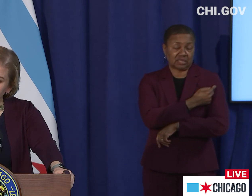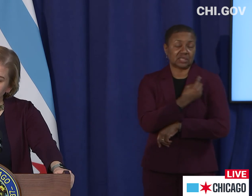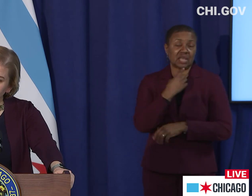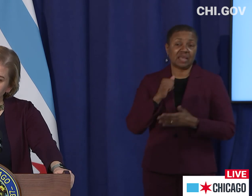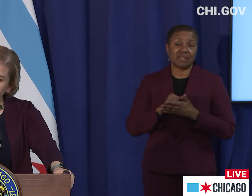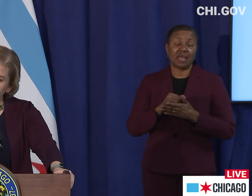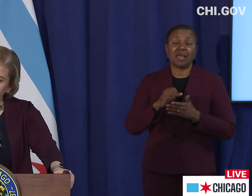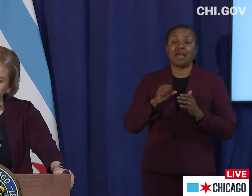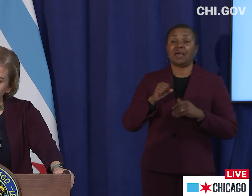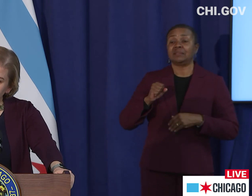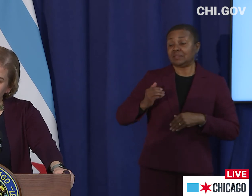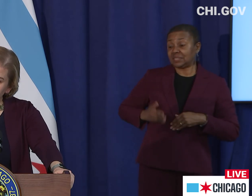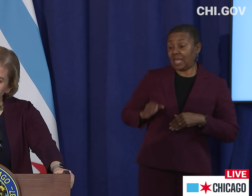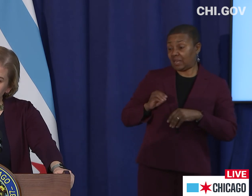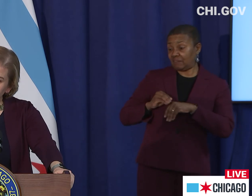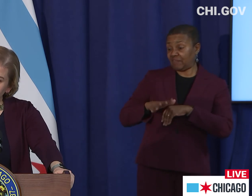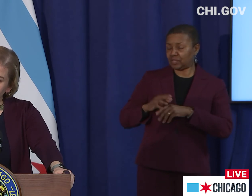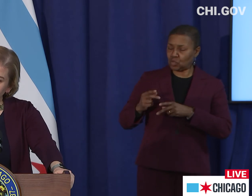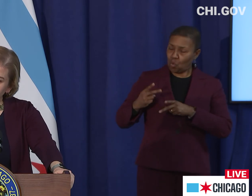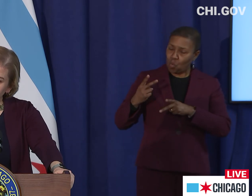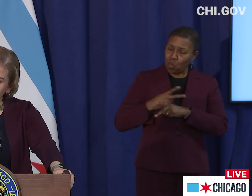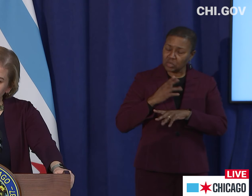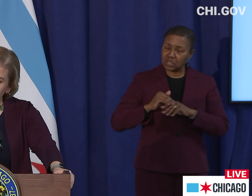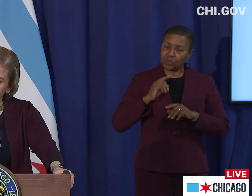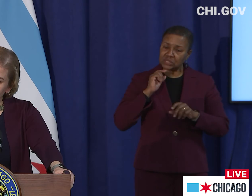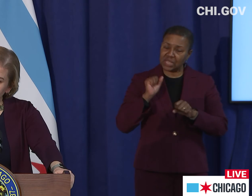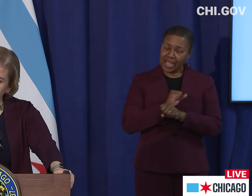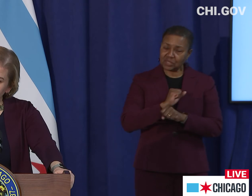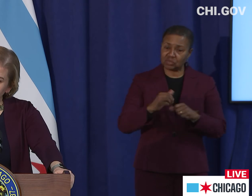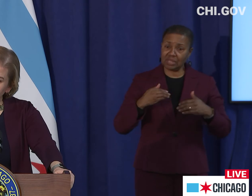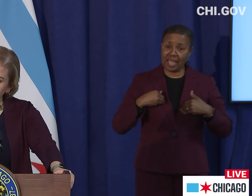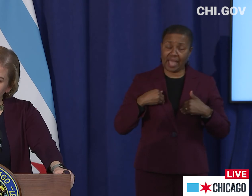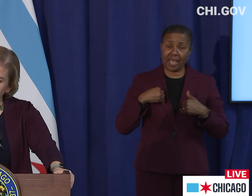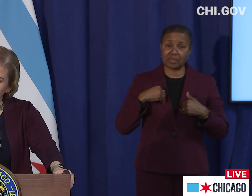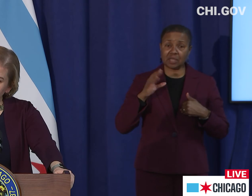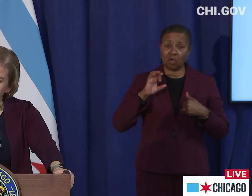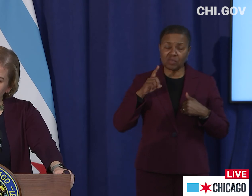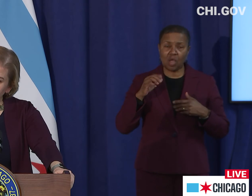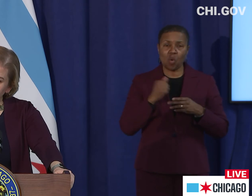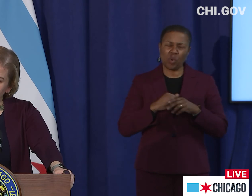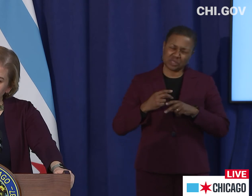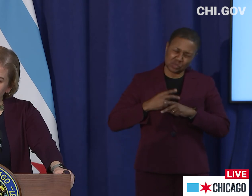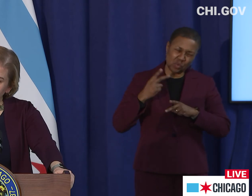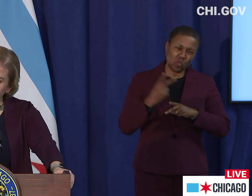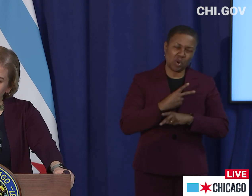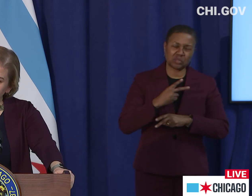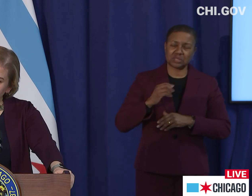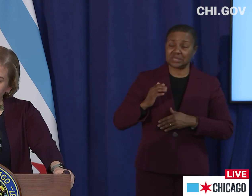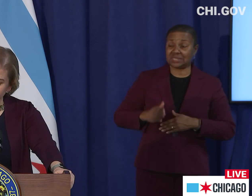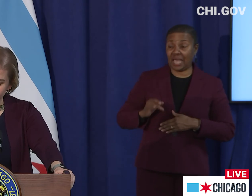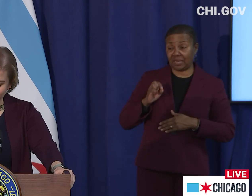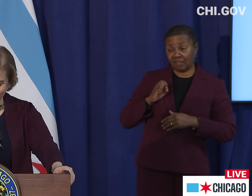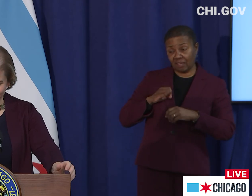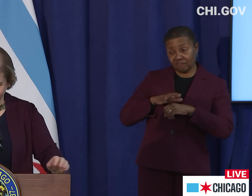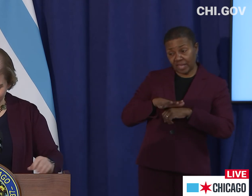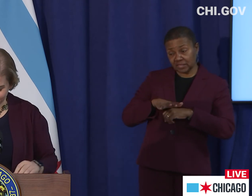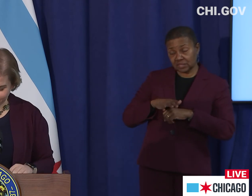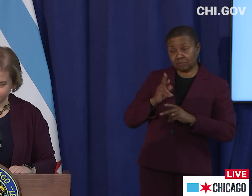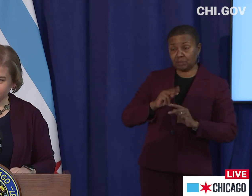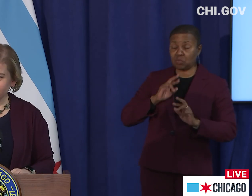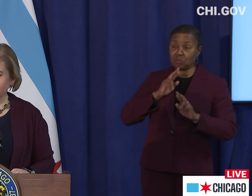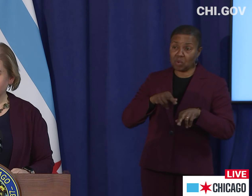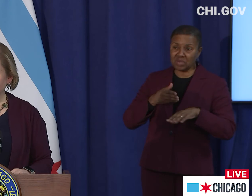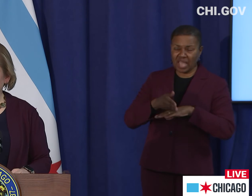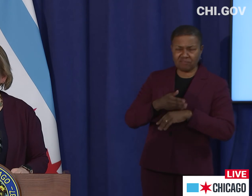said the side effects were worse than when she actually had COVID. What are the worst side effects people are reporting after being vaccinated